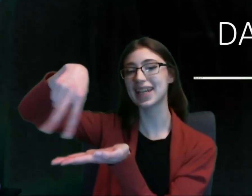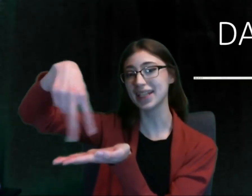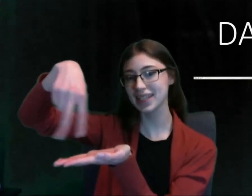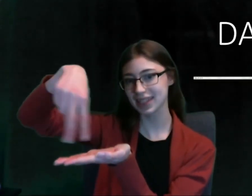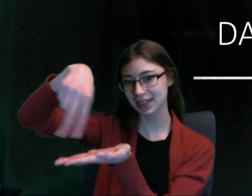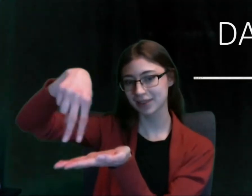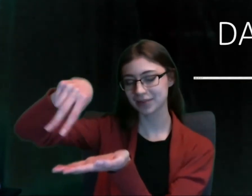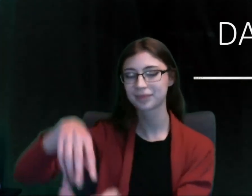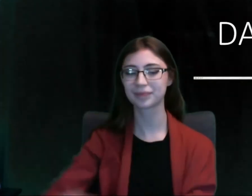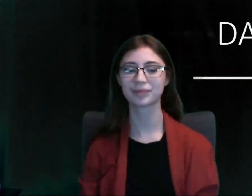Dance.